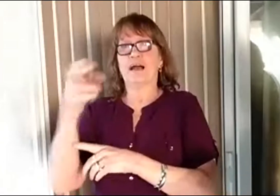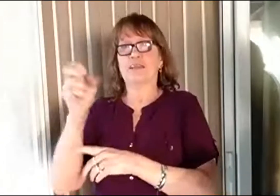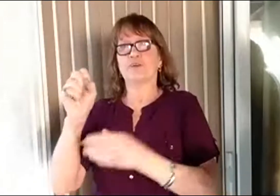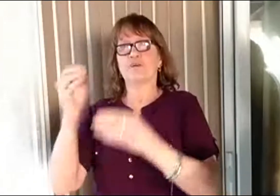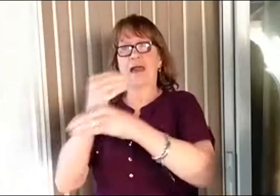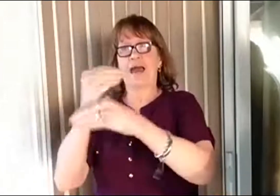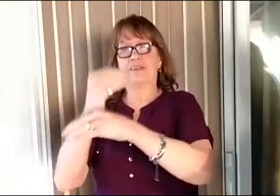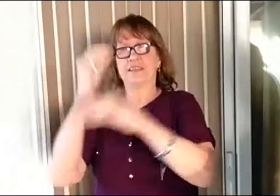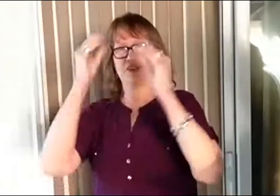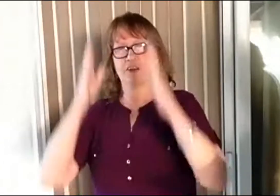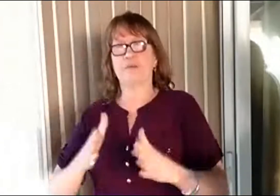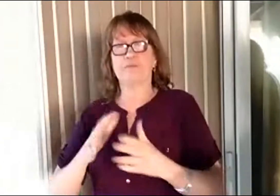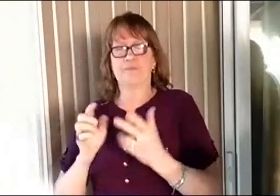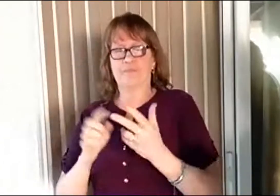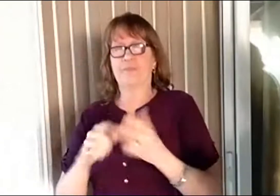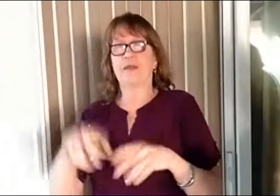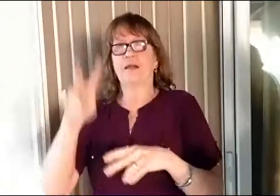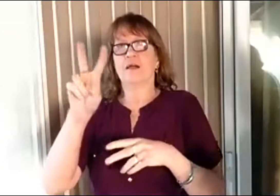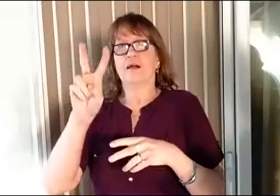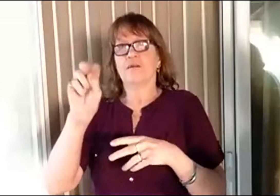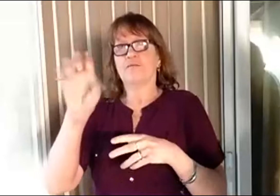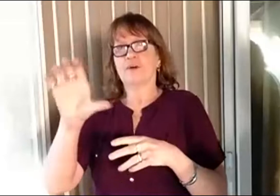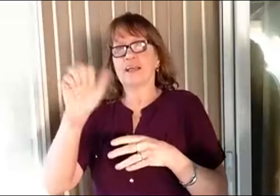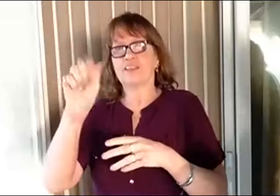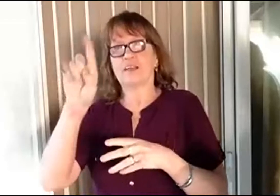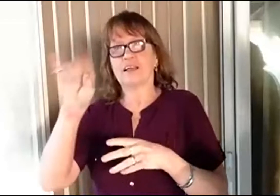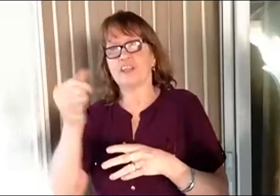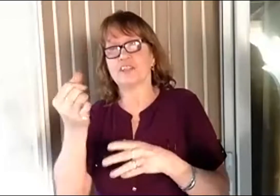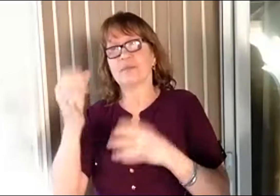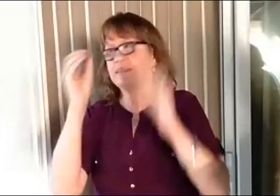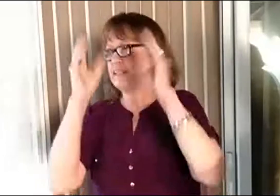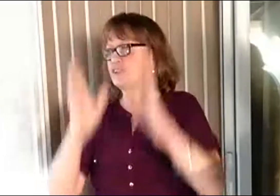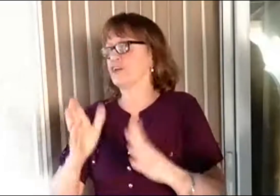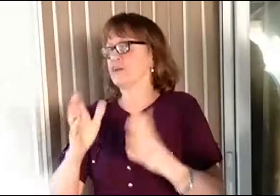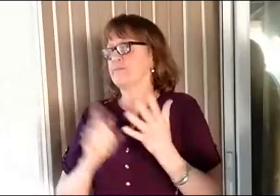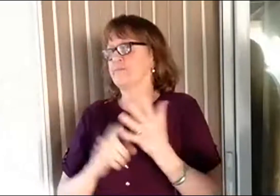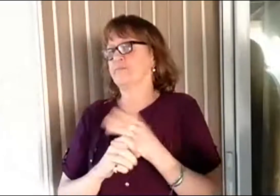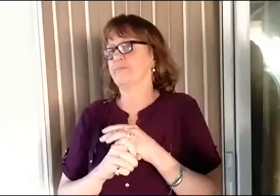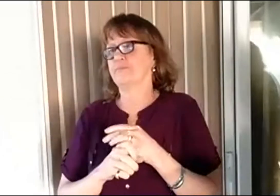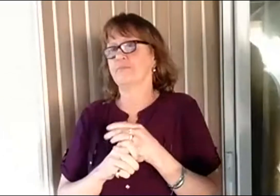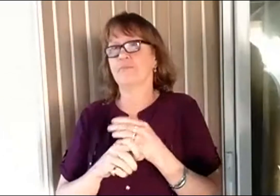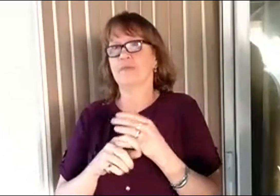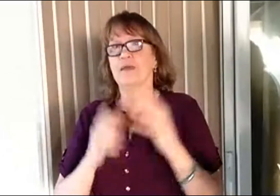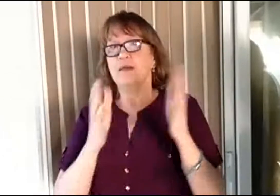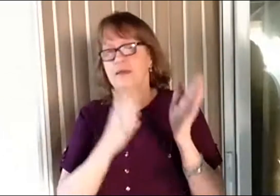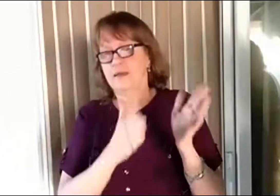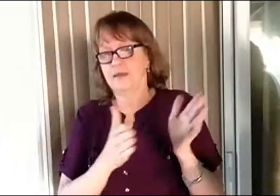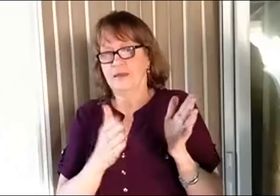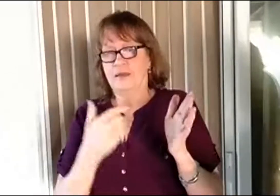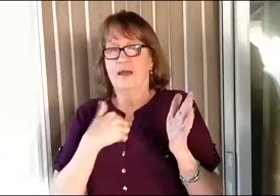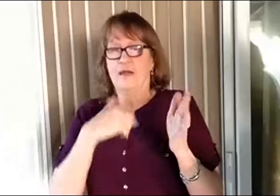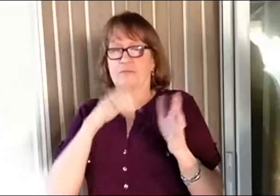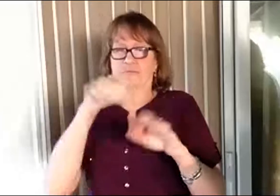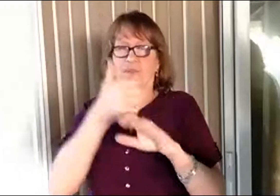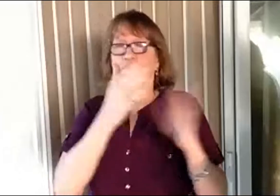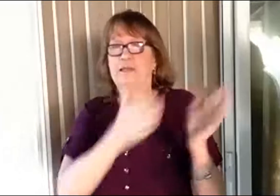high school math teacher, Vocational adjustment teacher. vocational adjustment teacher, Planning the first California